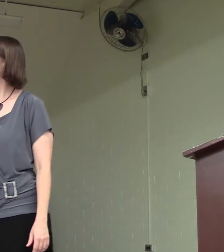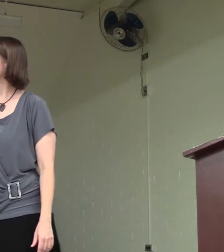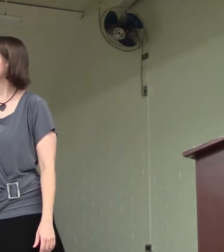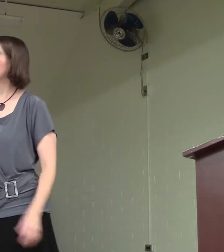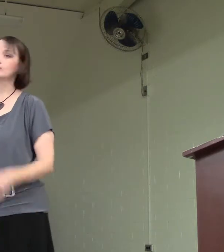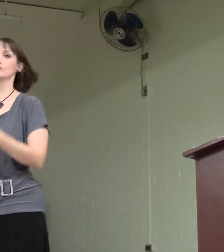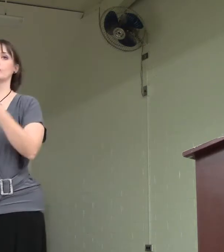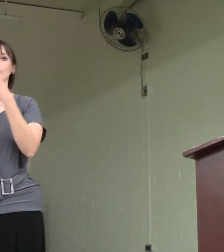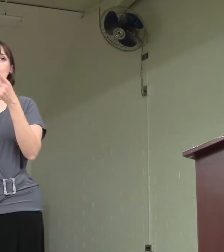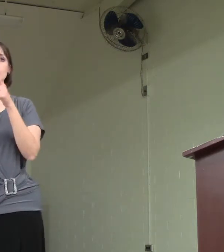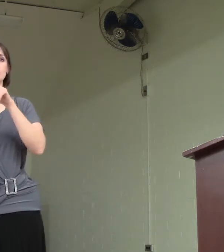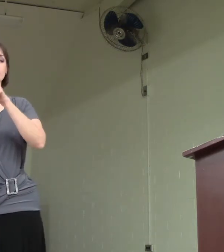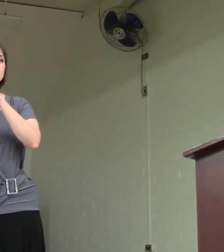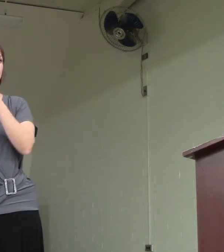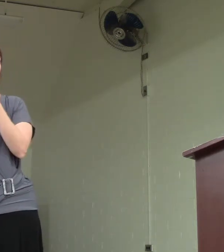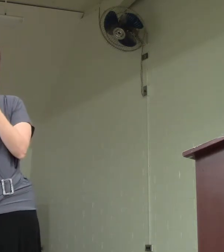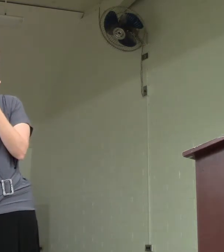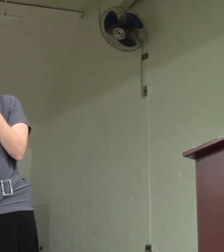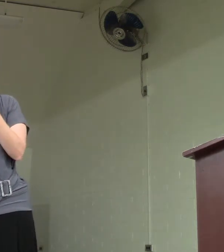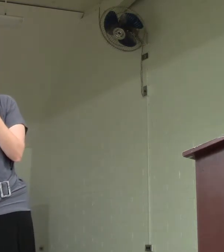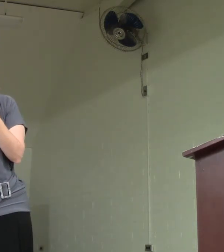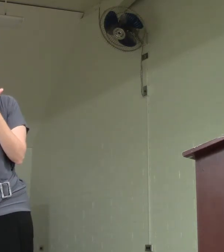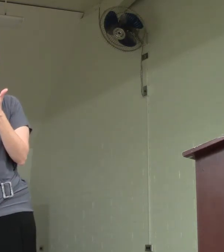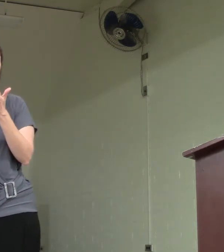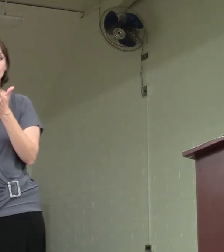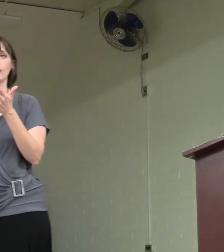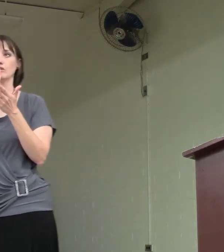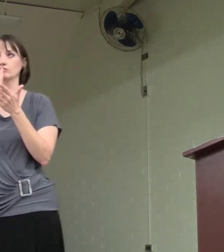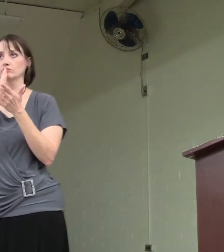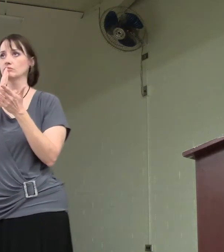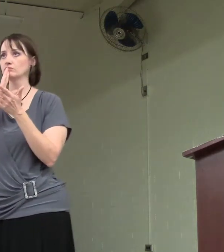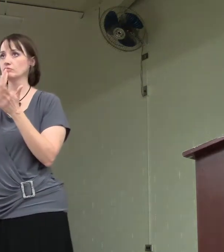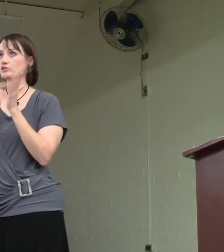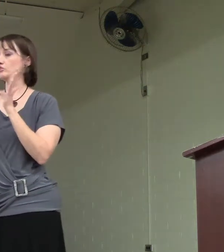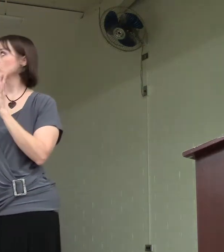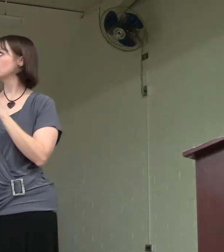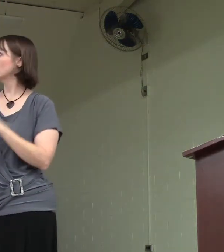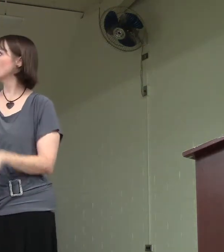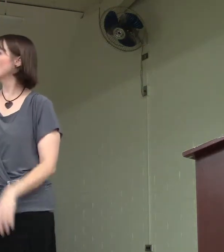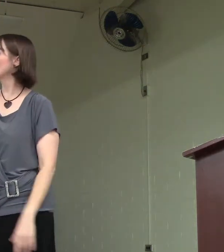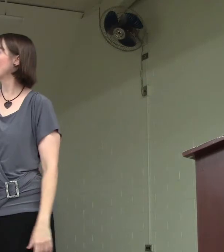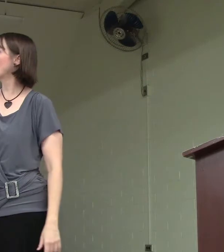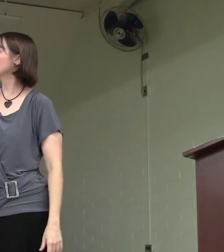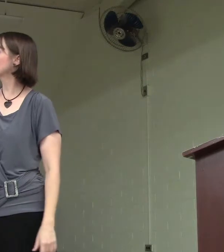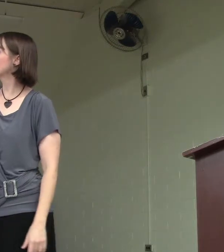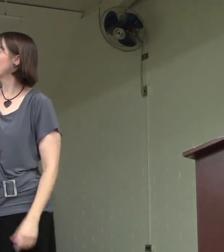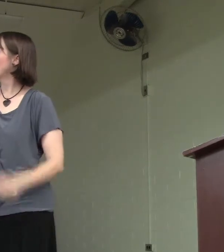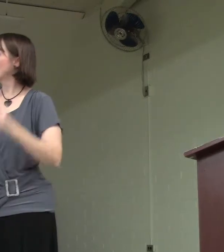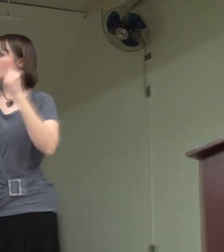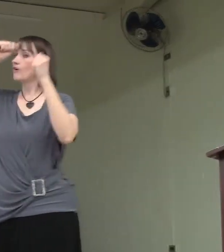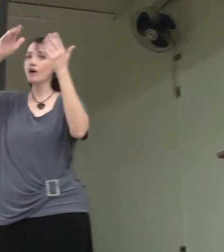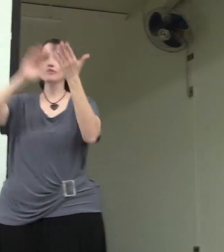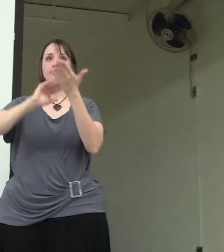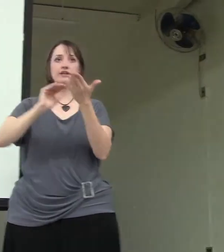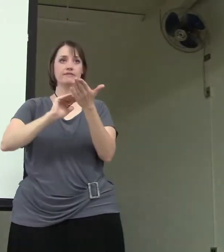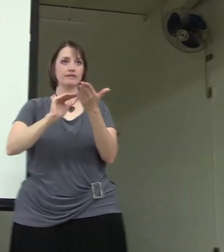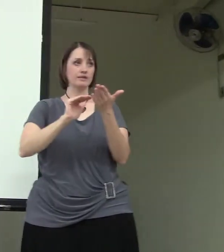And these are from the different Gospels that talk about Jesus being on the cross. Father, forgive them.